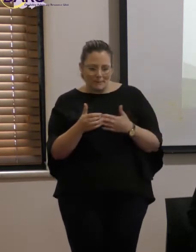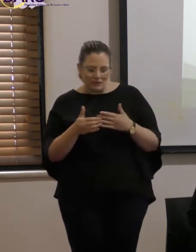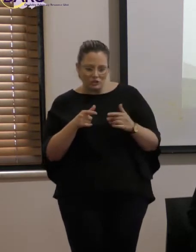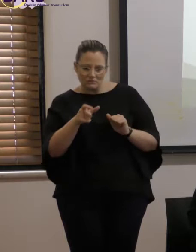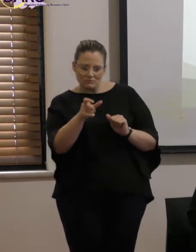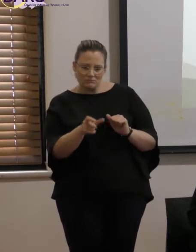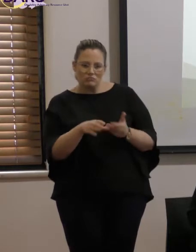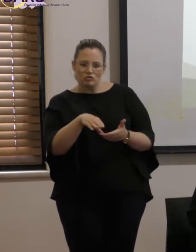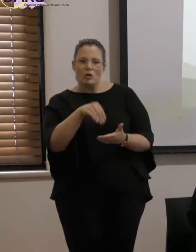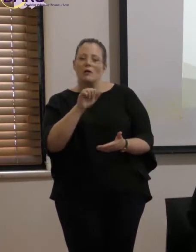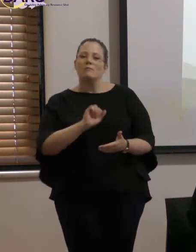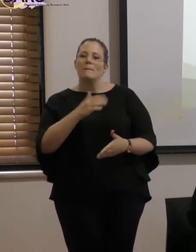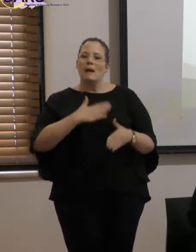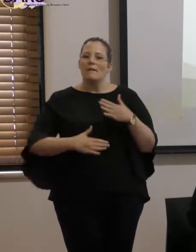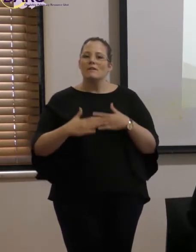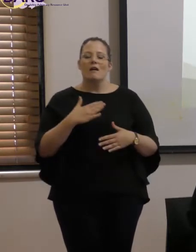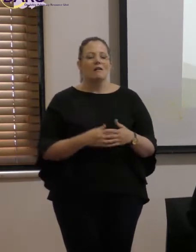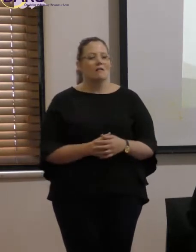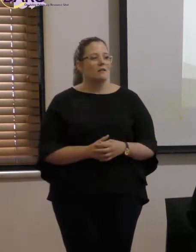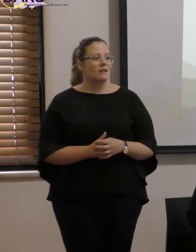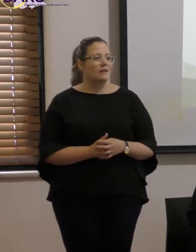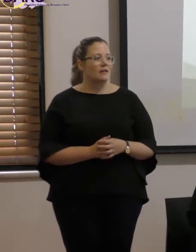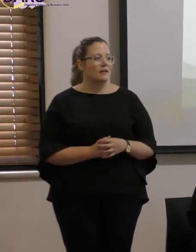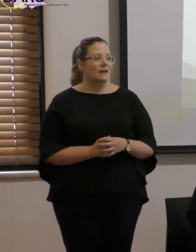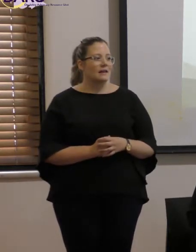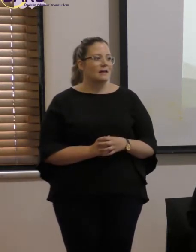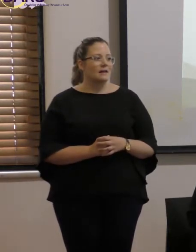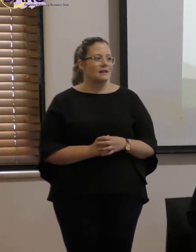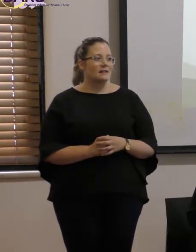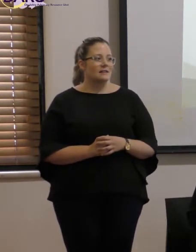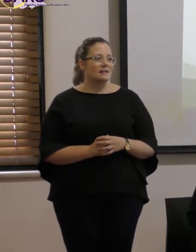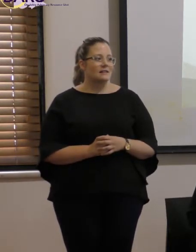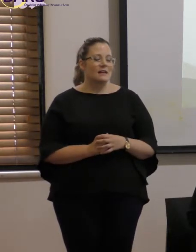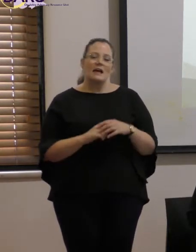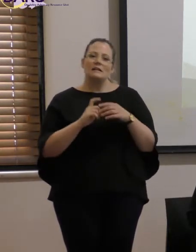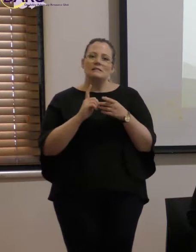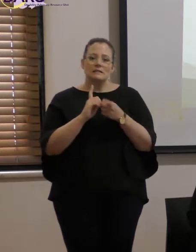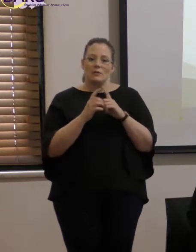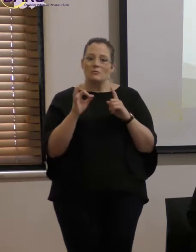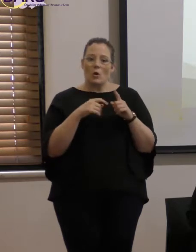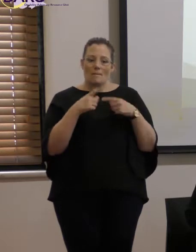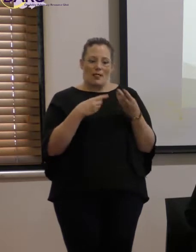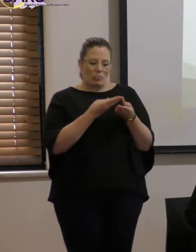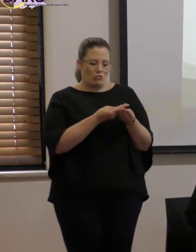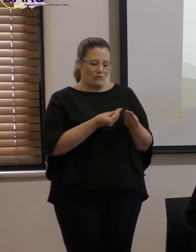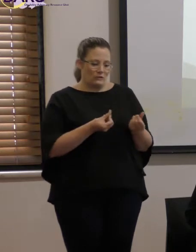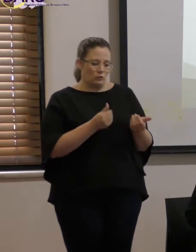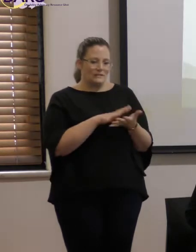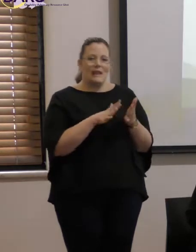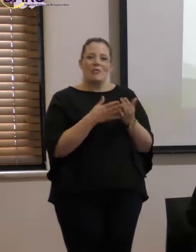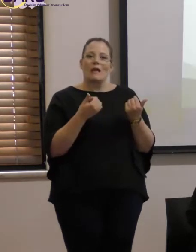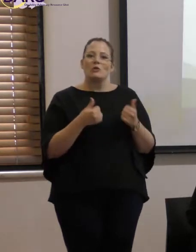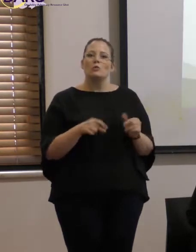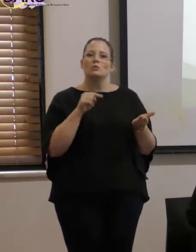think sometimes it's not necessarily about resources, but about how the resources are actually spent. So to give